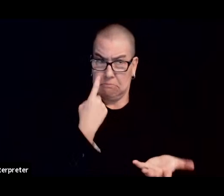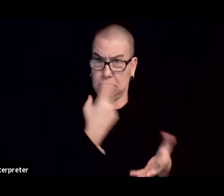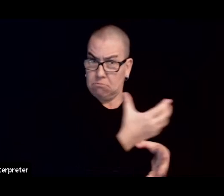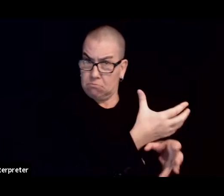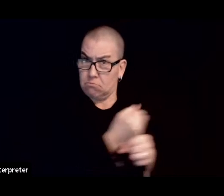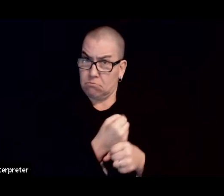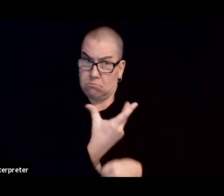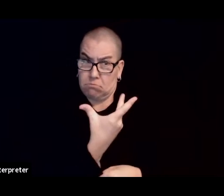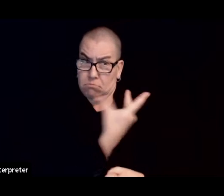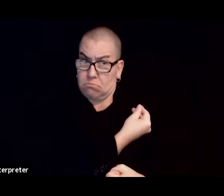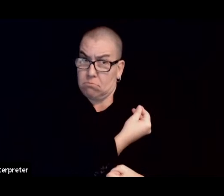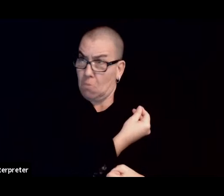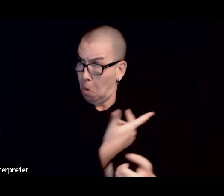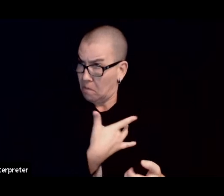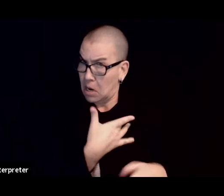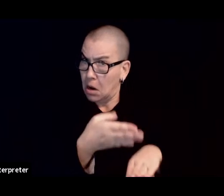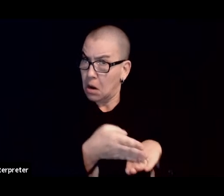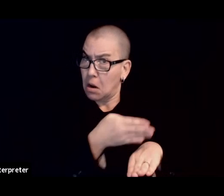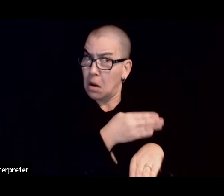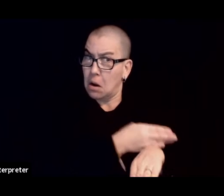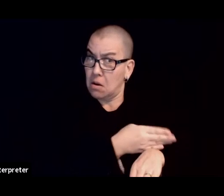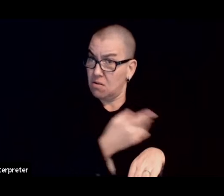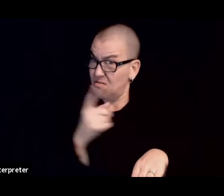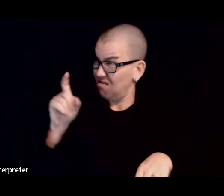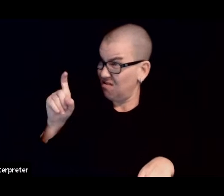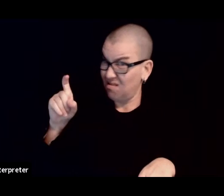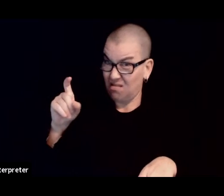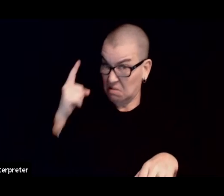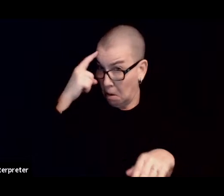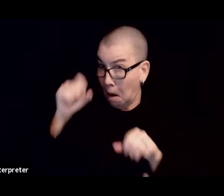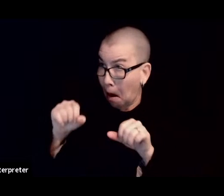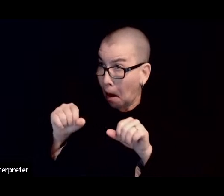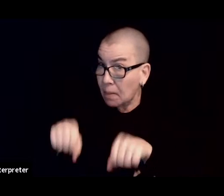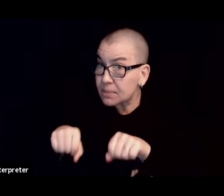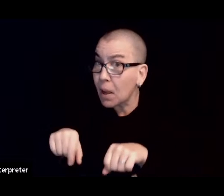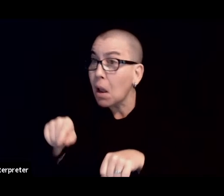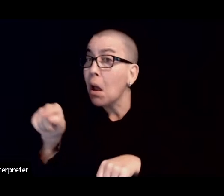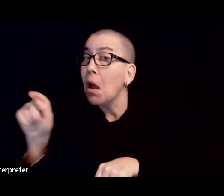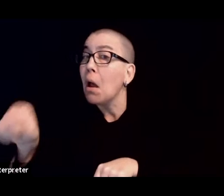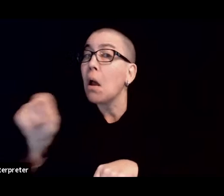to fear if we opened up bars and restaurants right now? What would be the consequences of that?